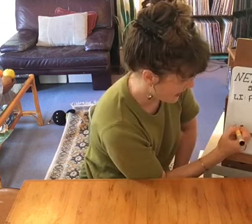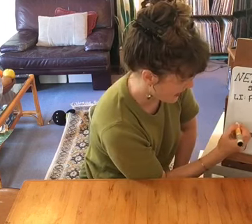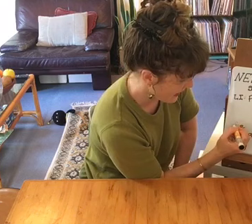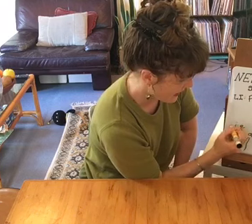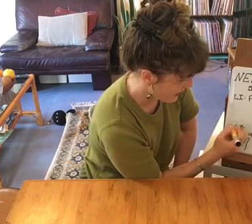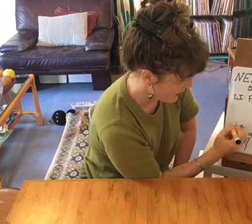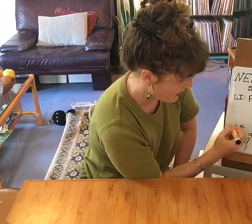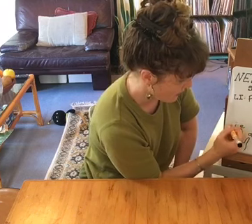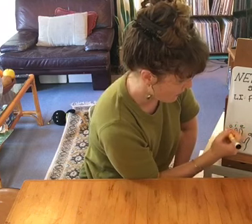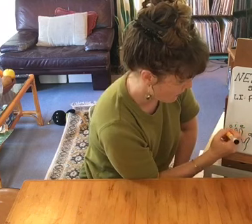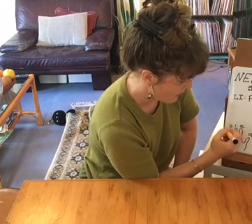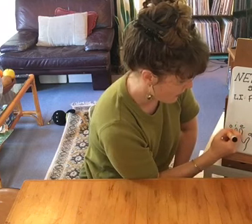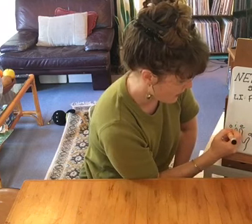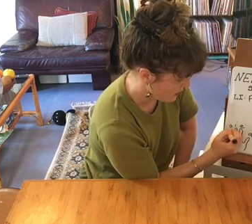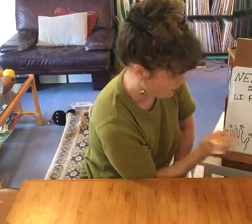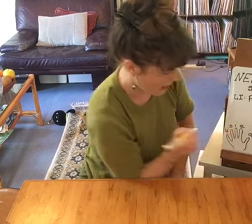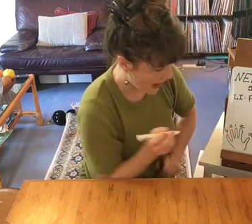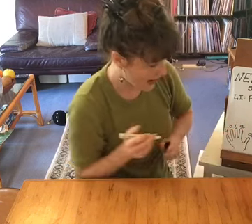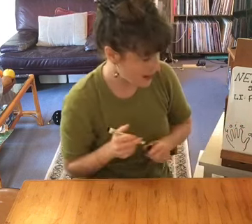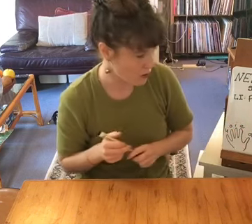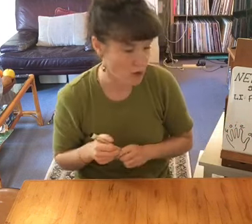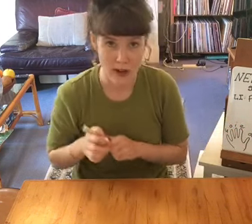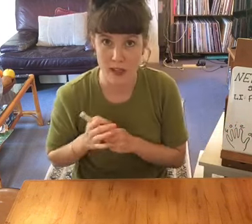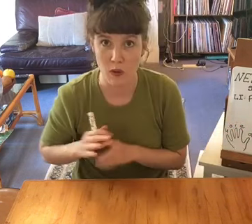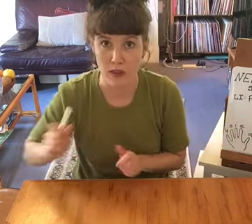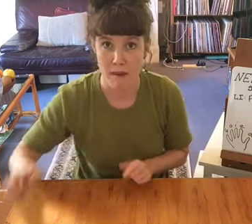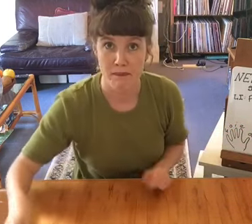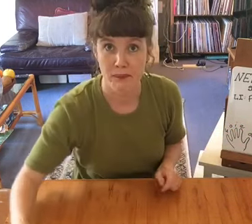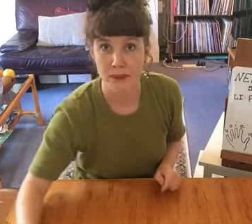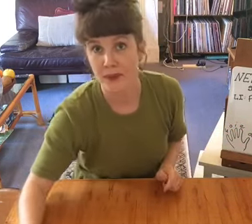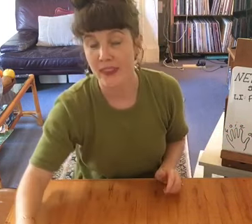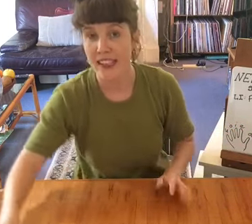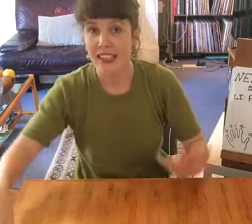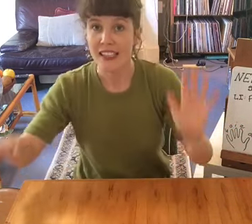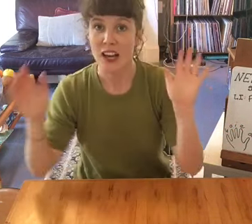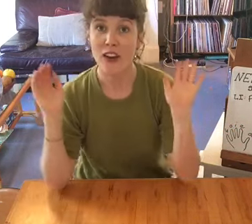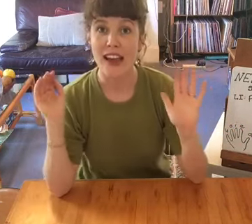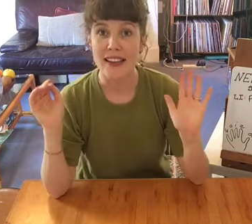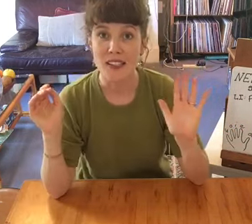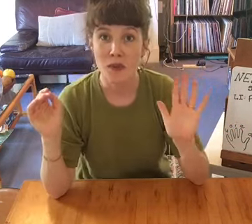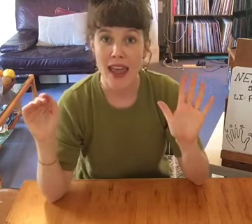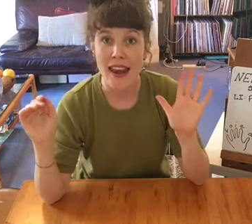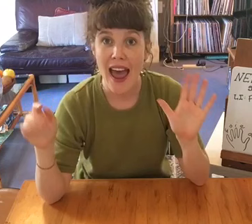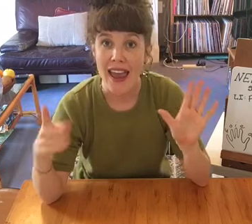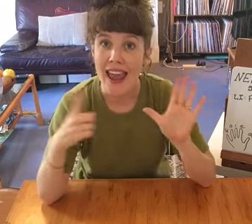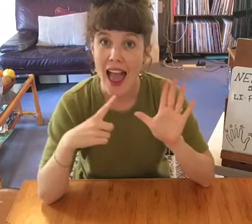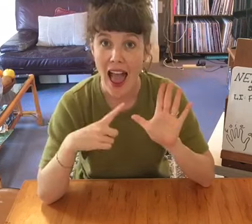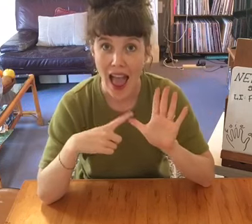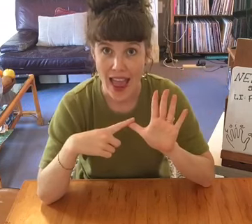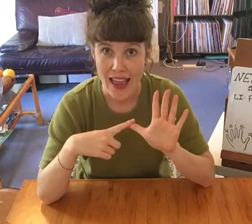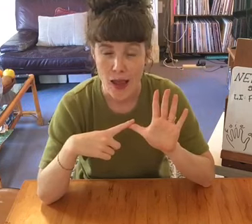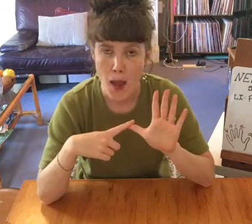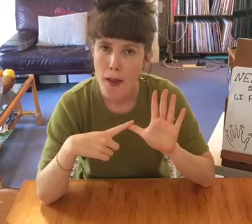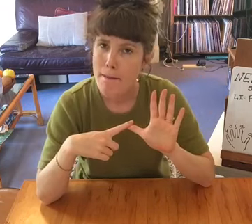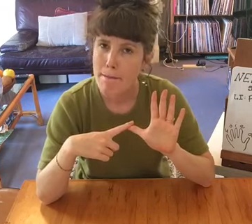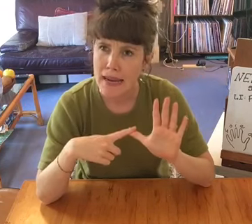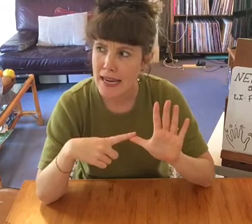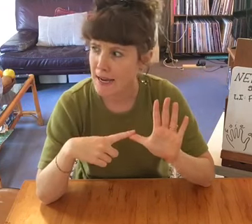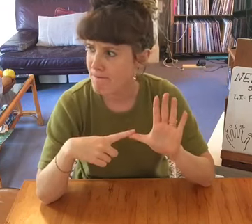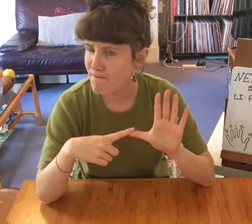I, O, U. A is always your thumb. Okay, so we had A. B. Can